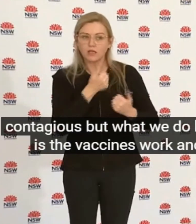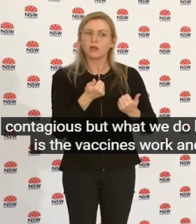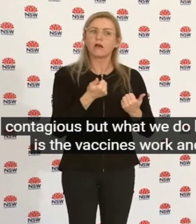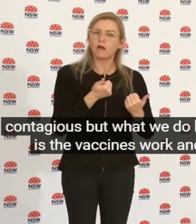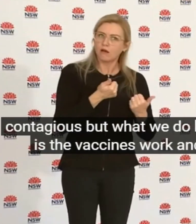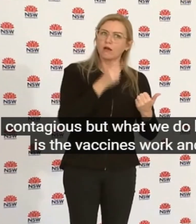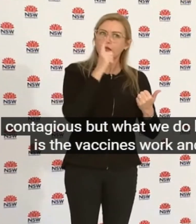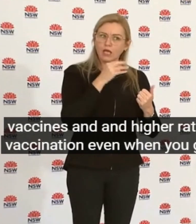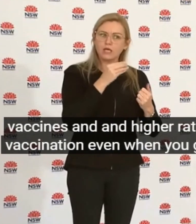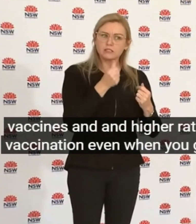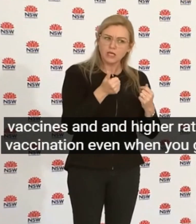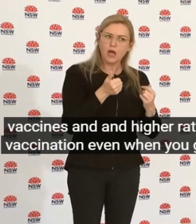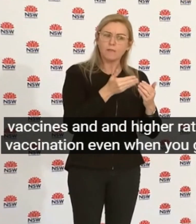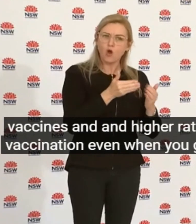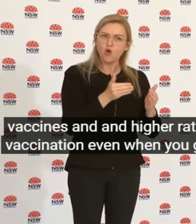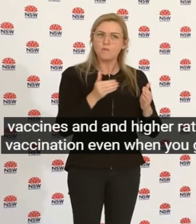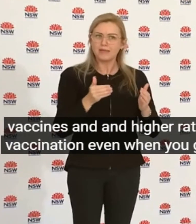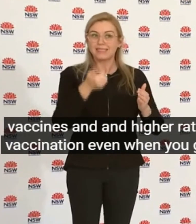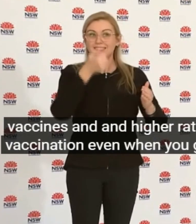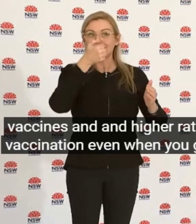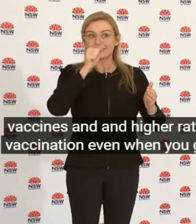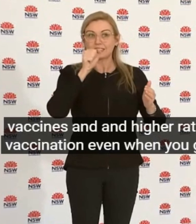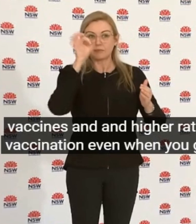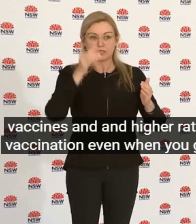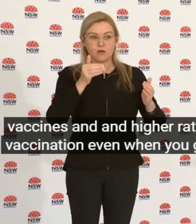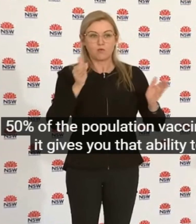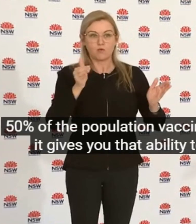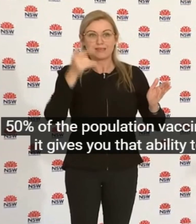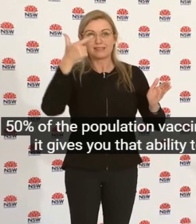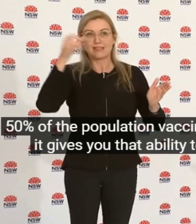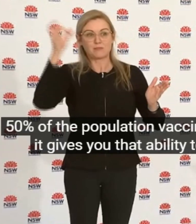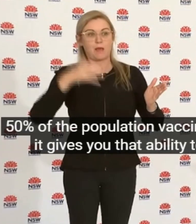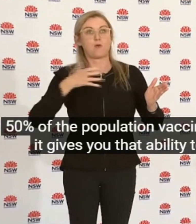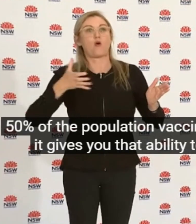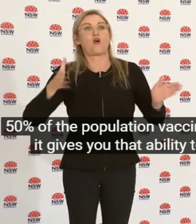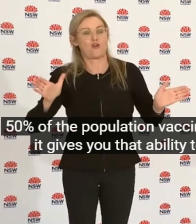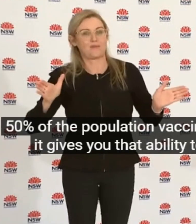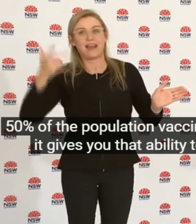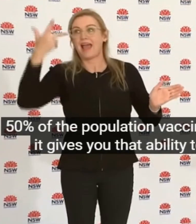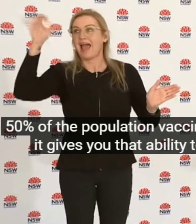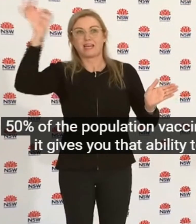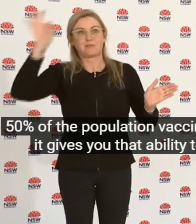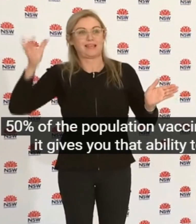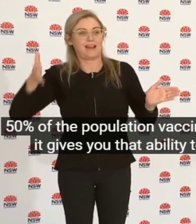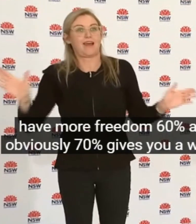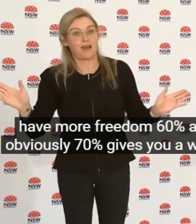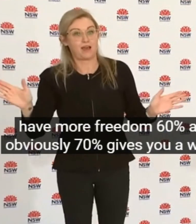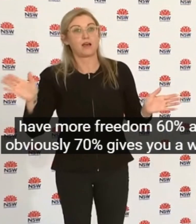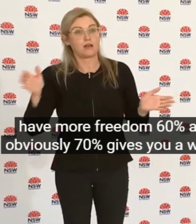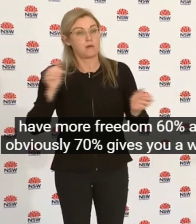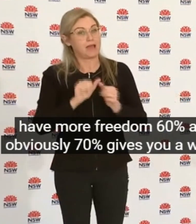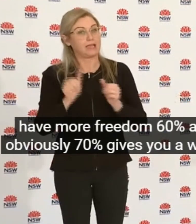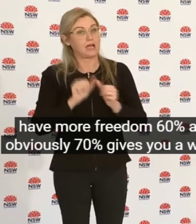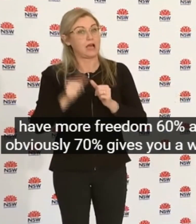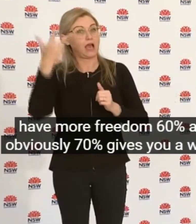have more freedom. 60% and obviously 70% gives you a whole lot of more options, and 80% is great.